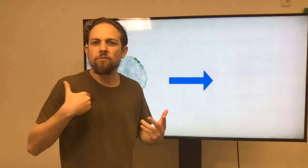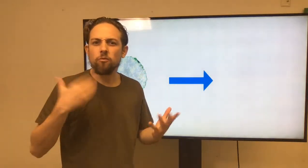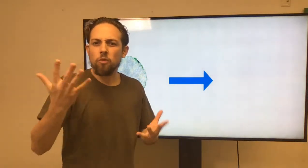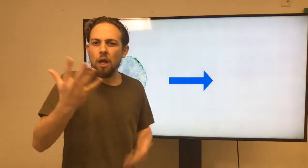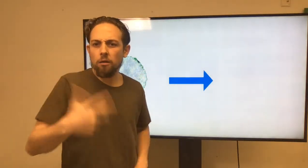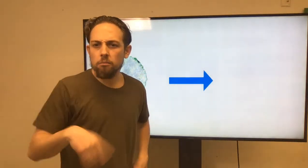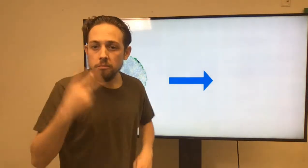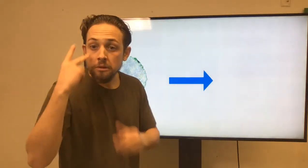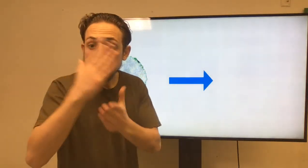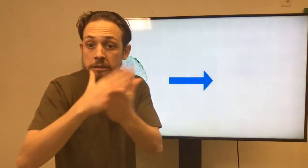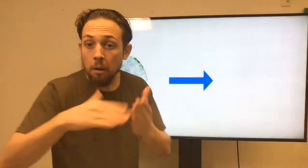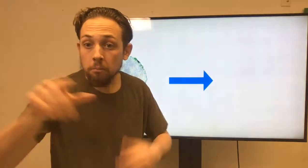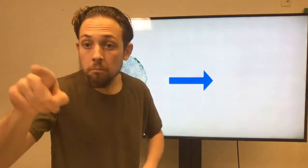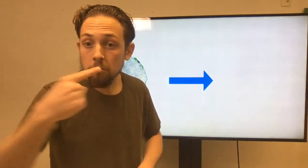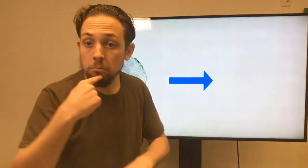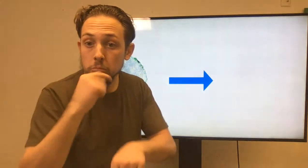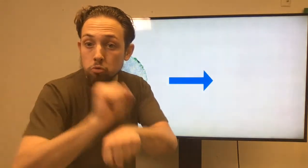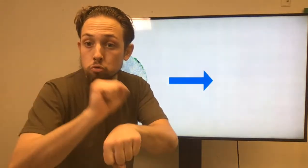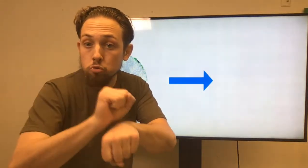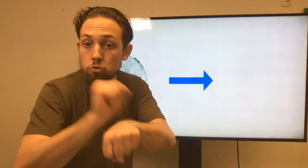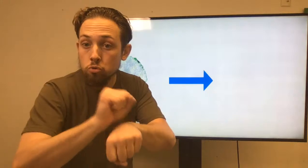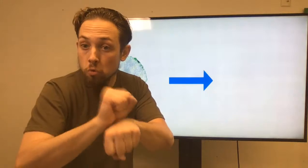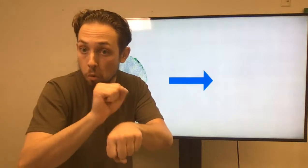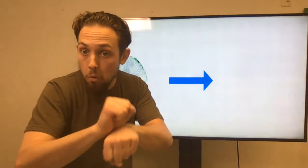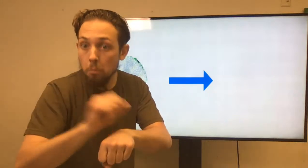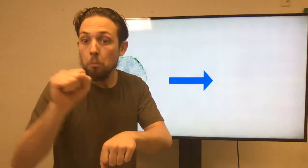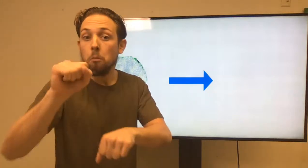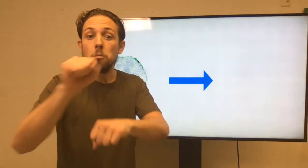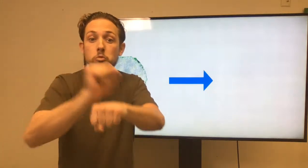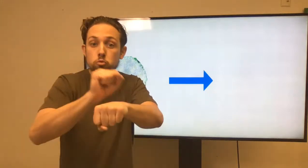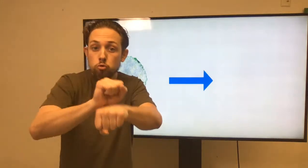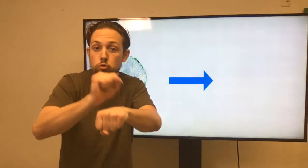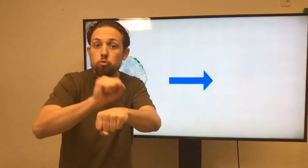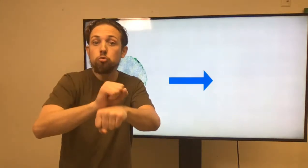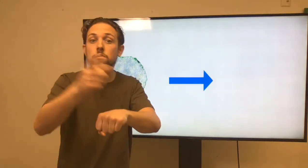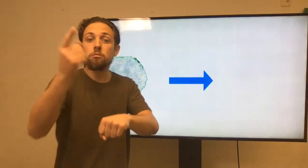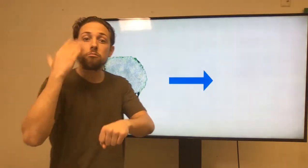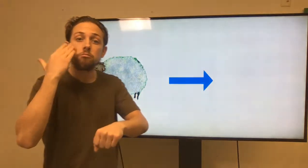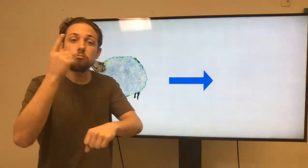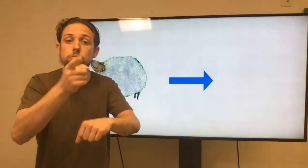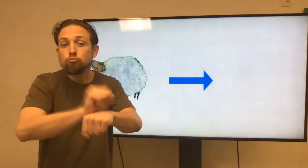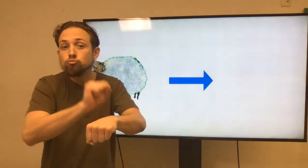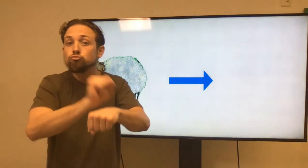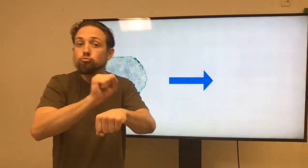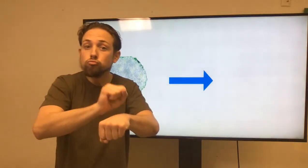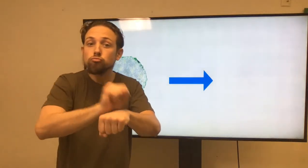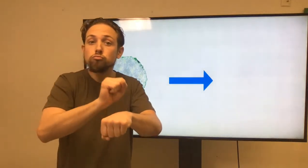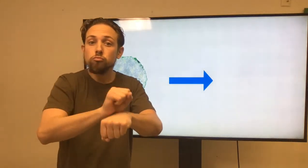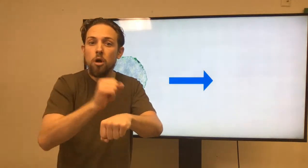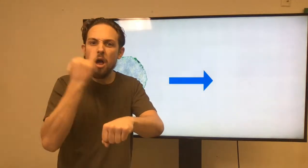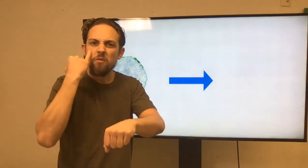short amount of time or a long amount of time. Do you have a favorite sign? Okay, I see somebody saying work.